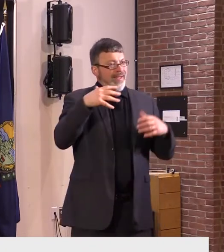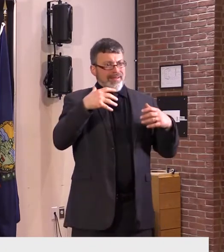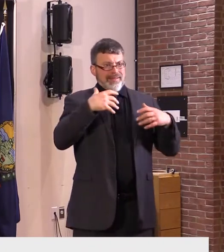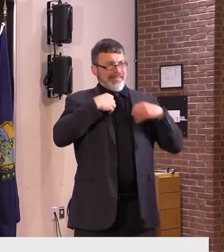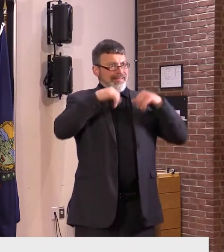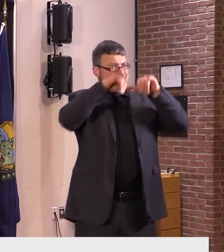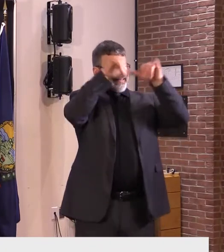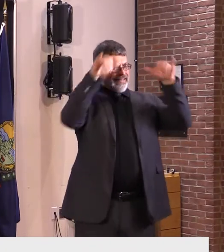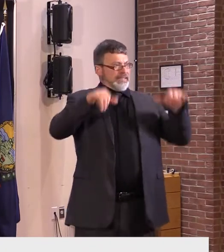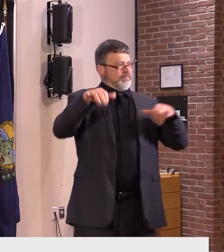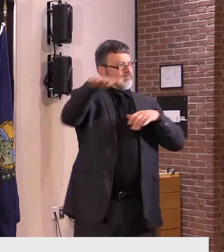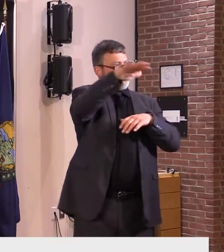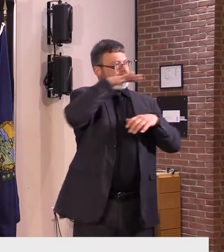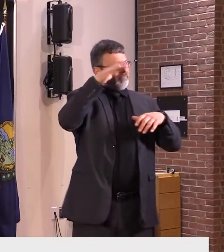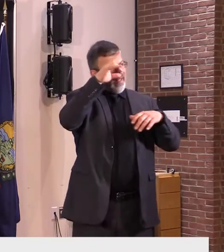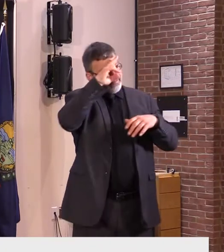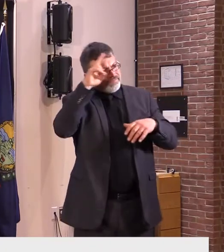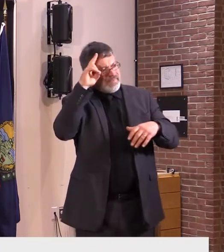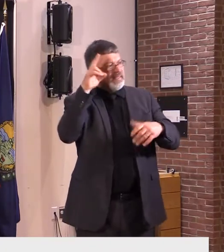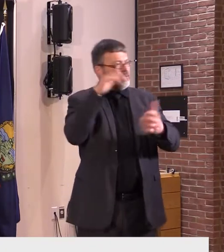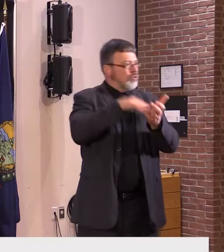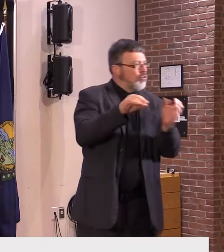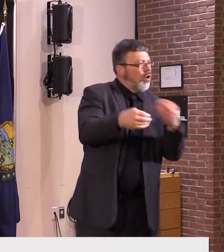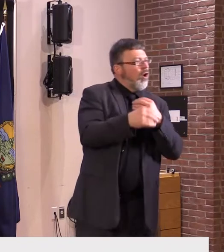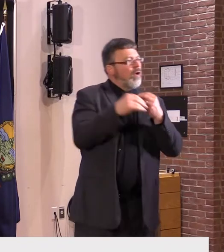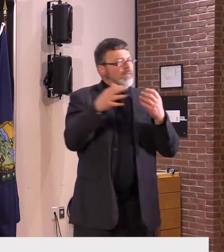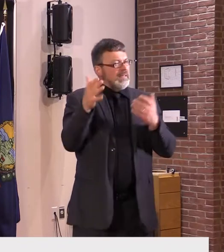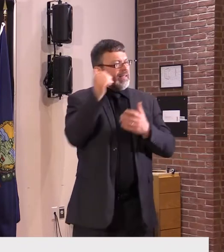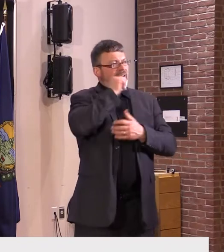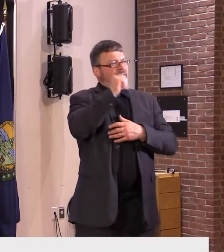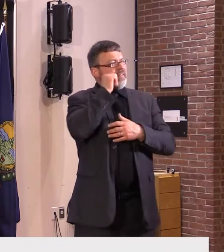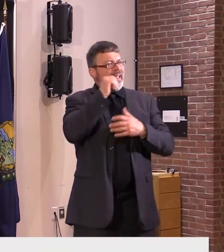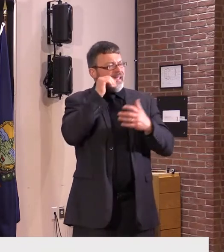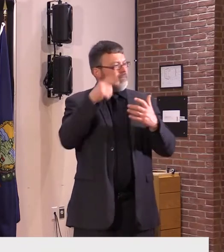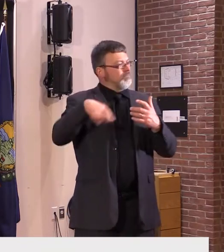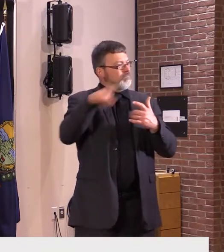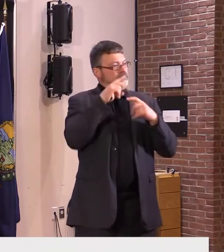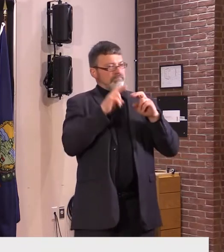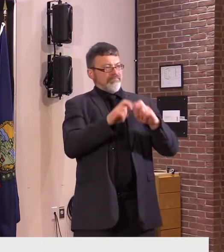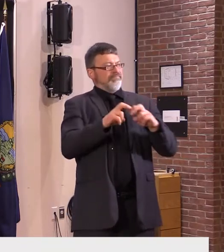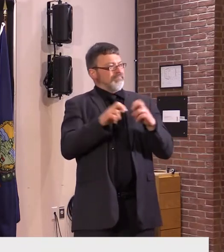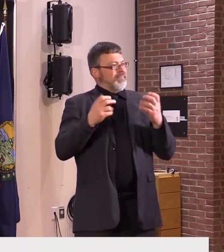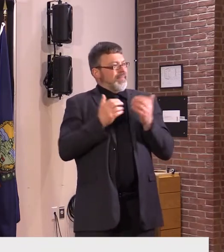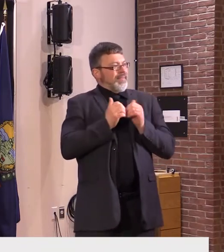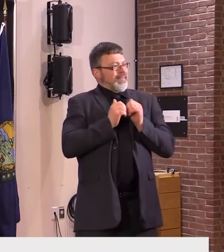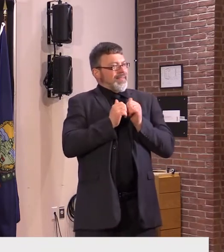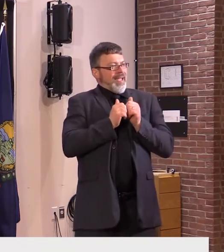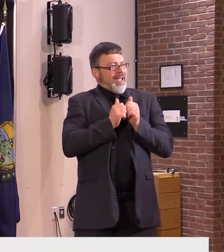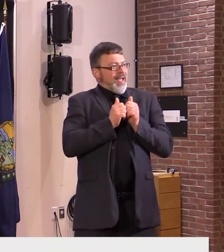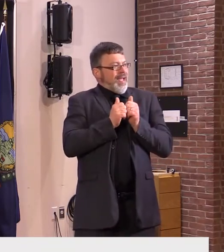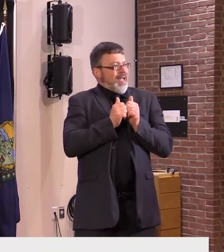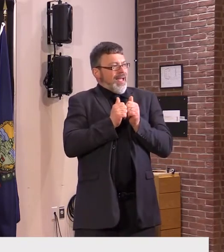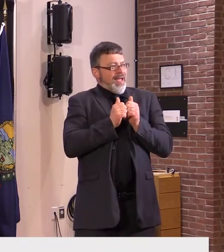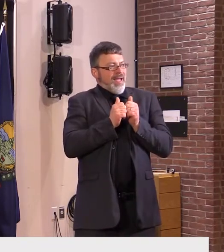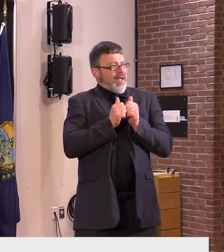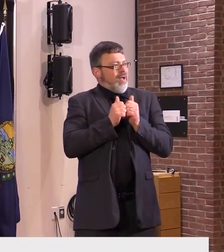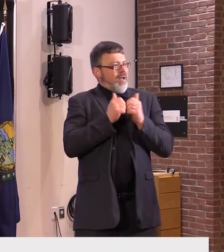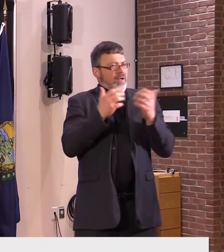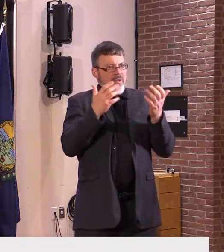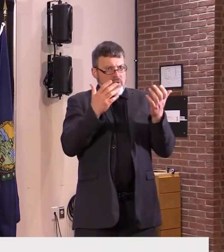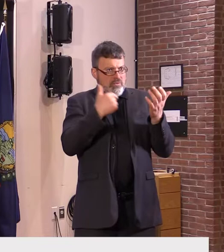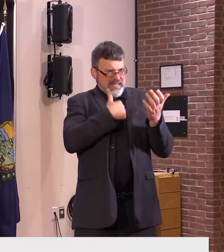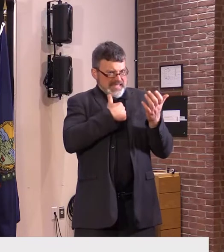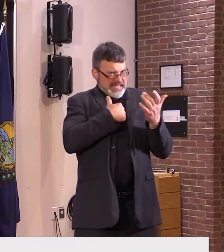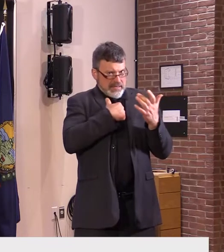our efforts to protect Vermonters are sustainable and shared across existing systems of care. You've already